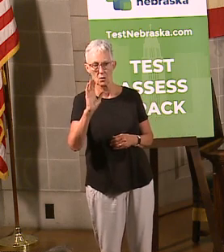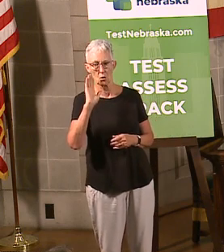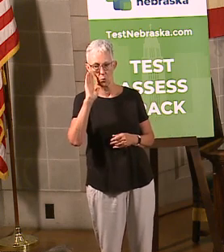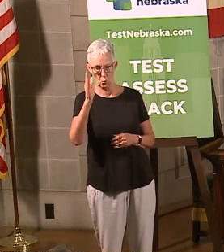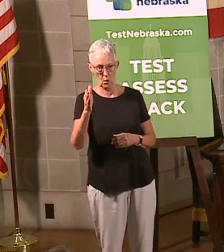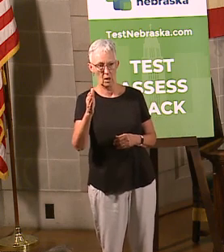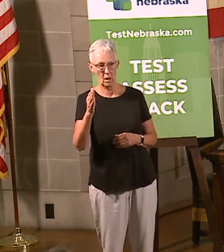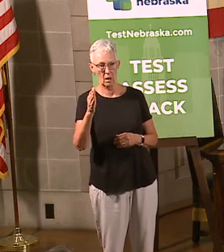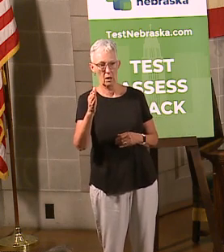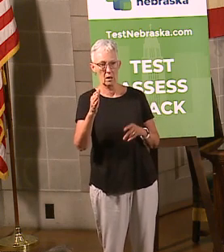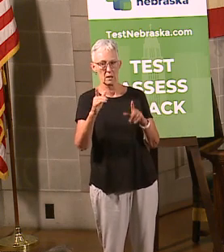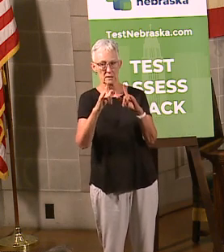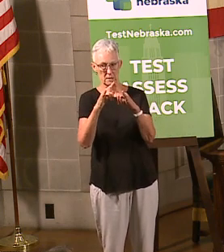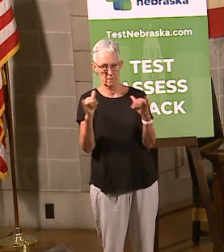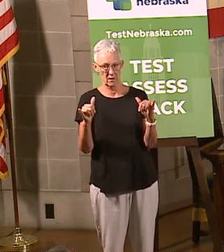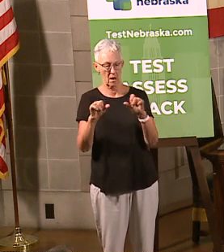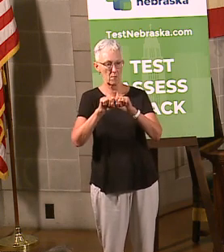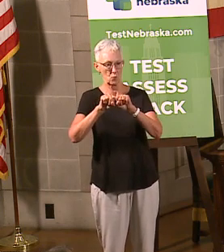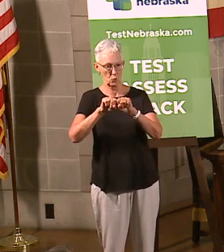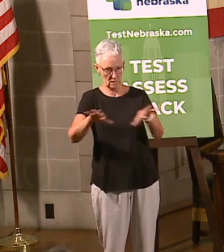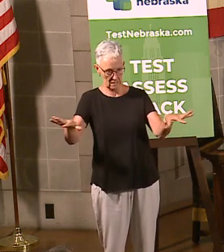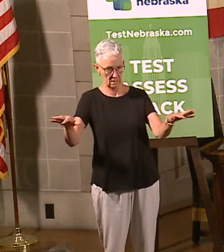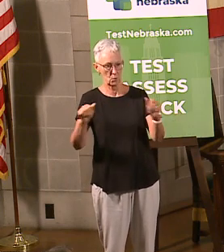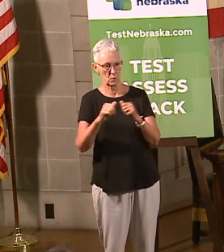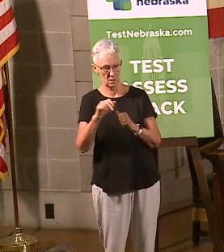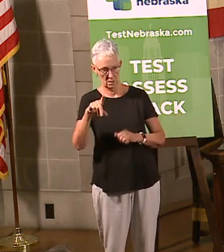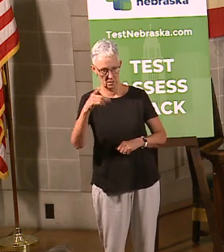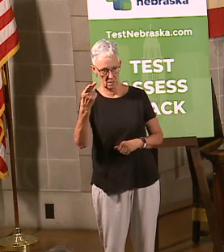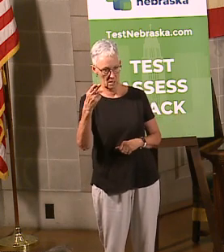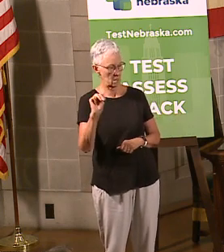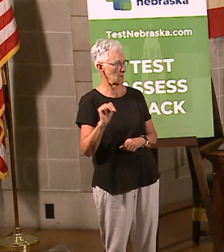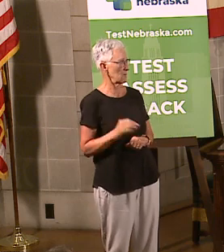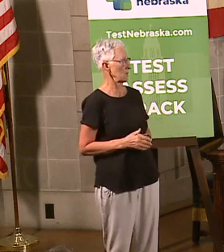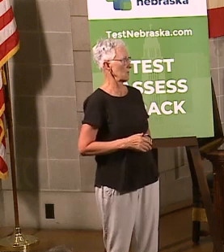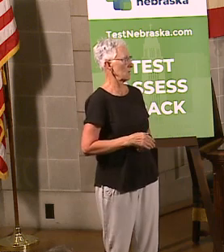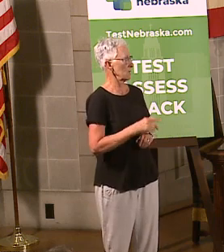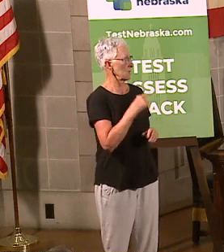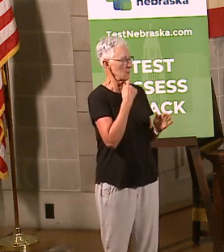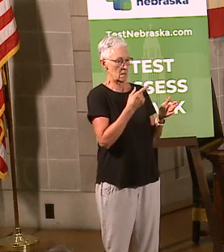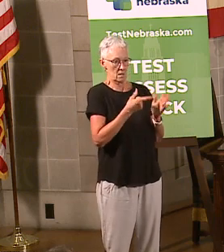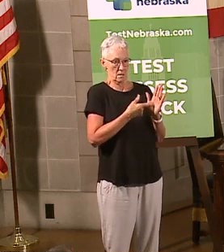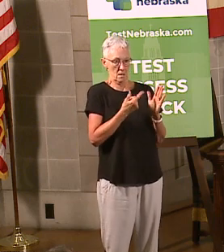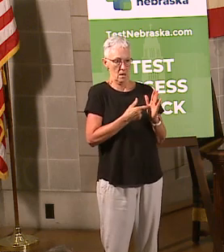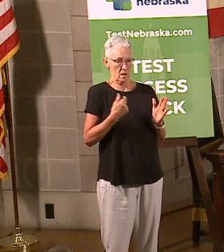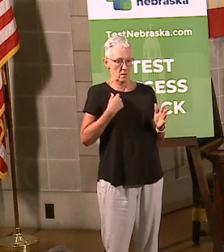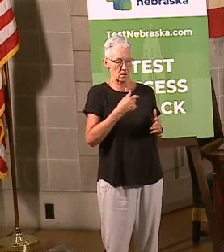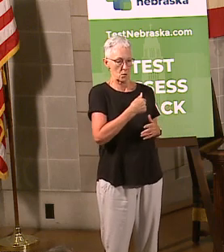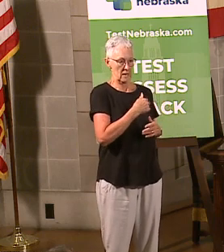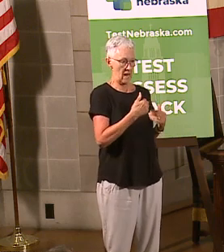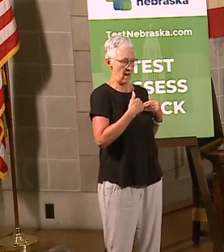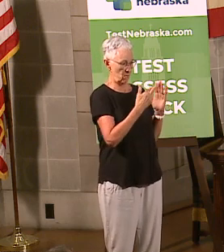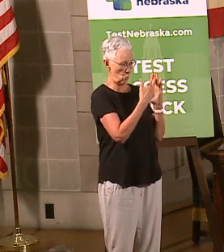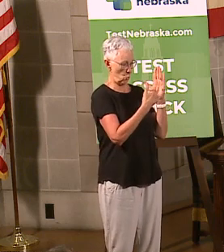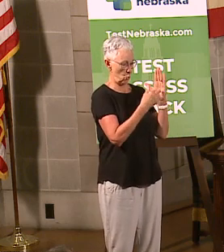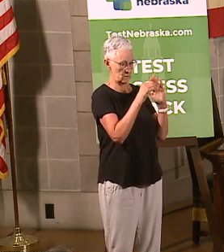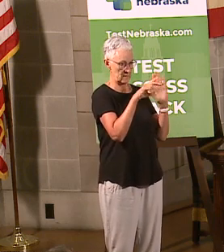with the DHMs. So again, what we're doing, a lot of times what we're doing, Paul, is taking things out of the DHM where it's a violation of law and